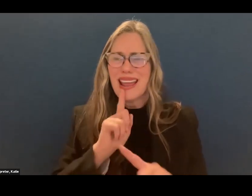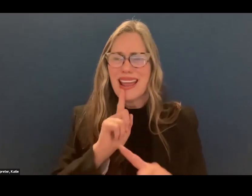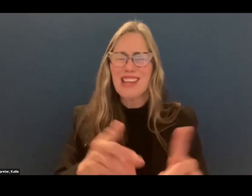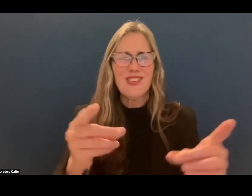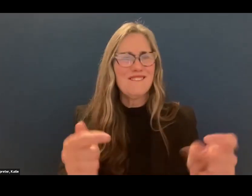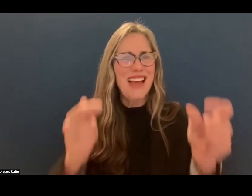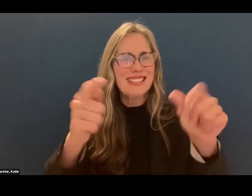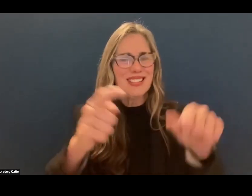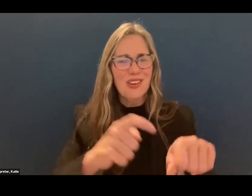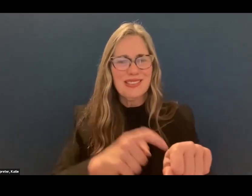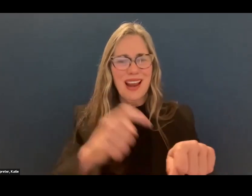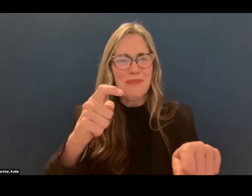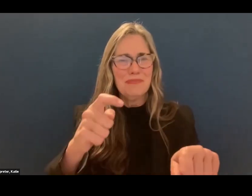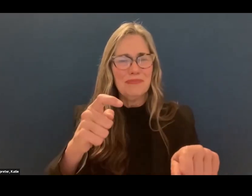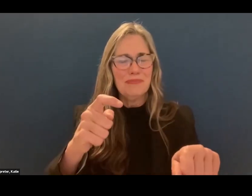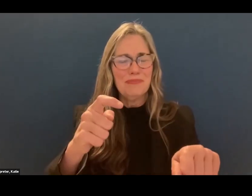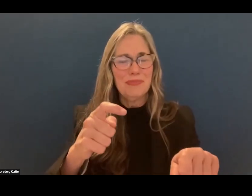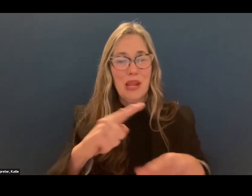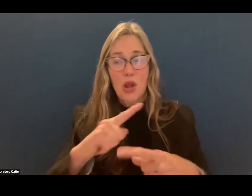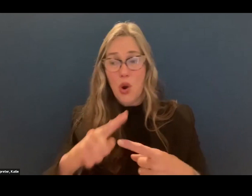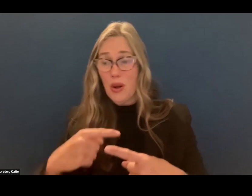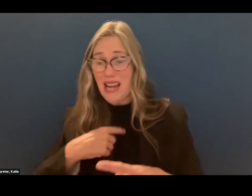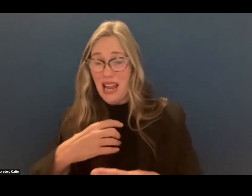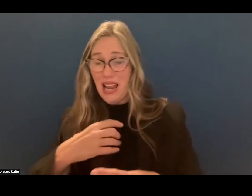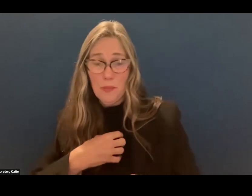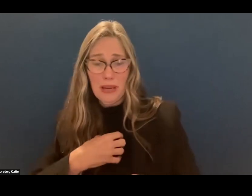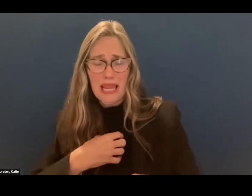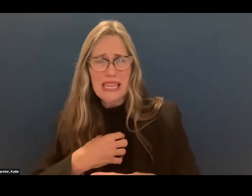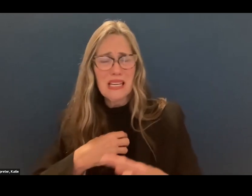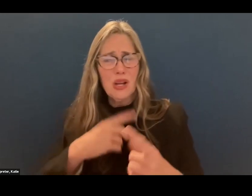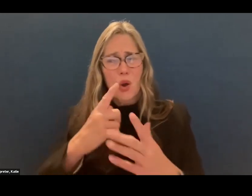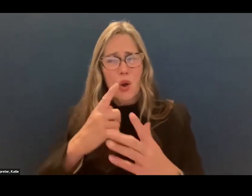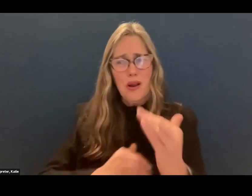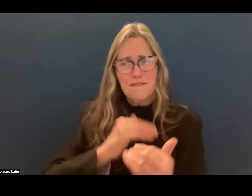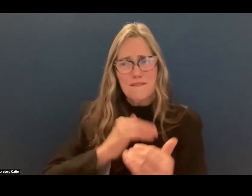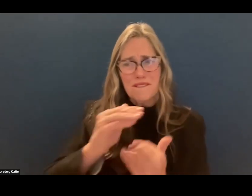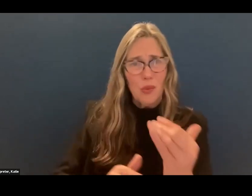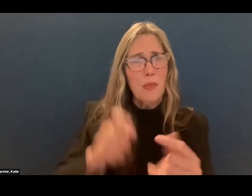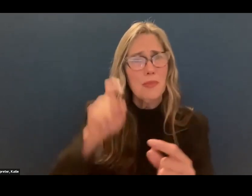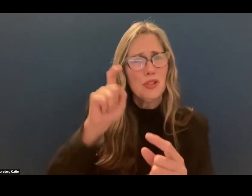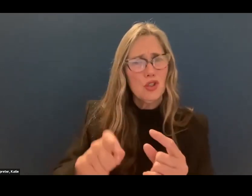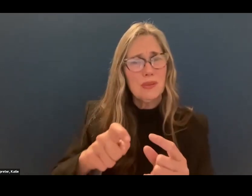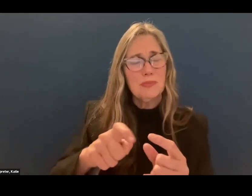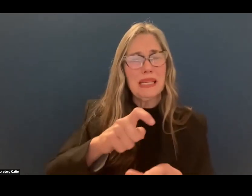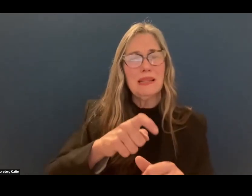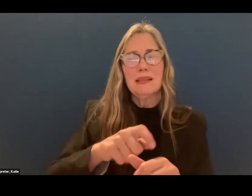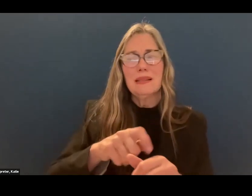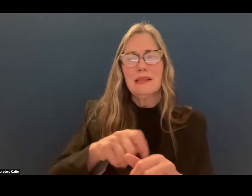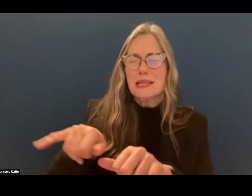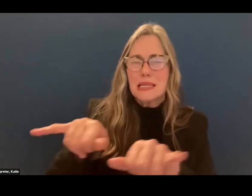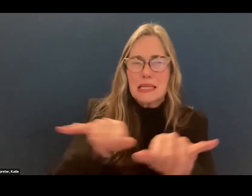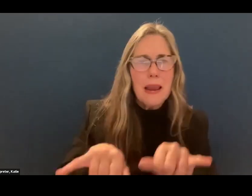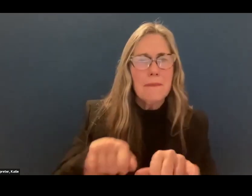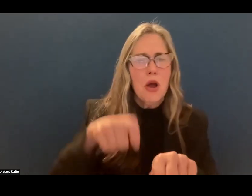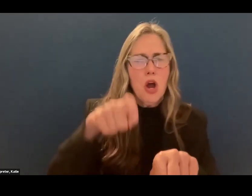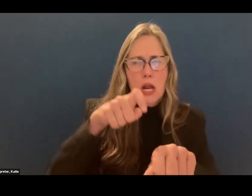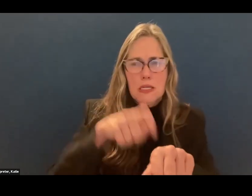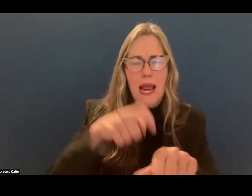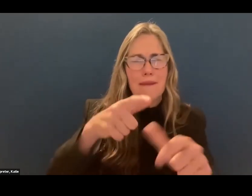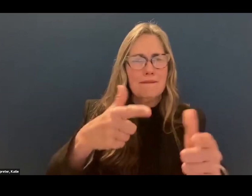timely manner. What is the follow-up to a complaint in our processes? I'm filing the complaint